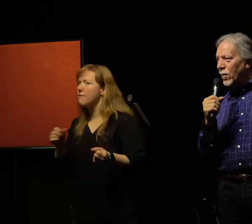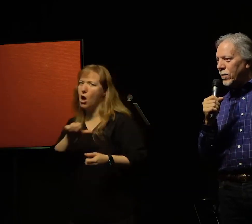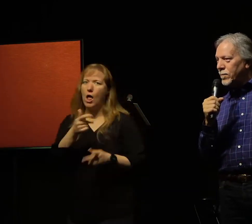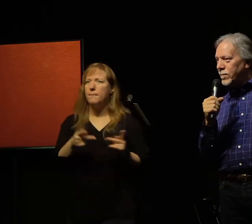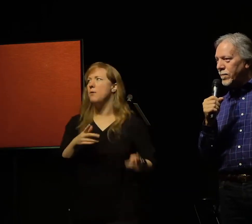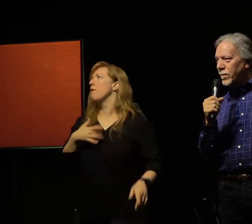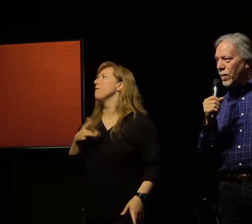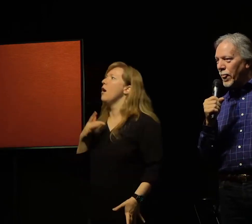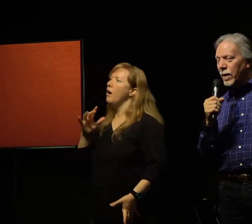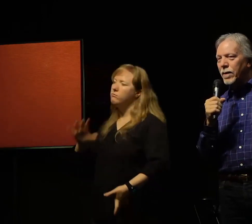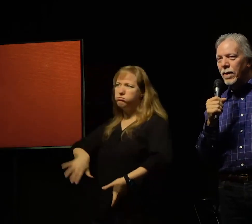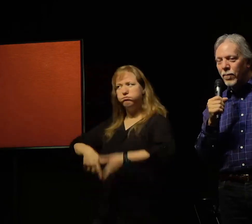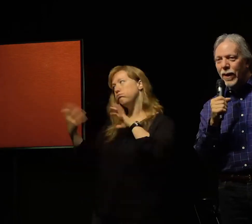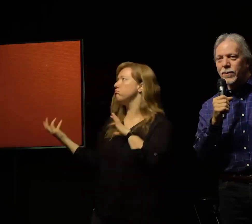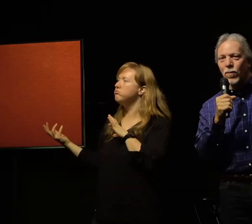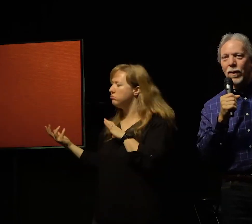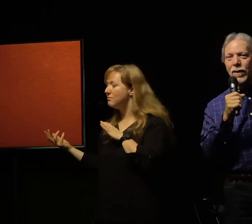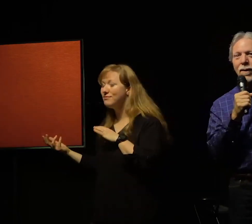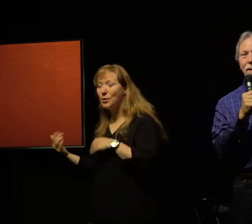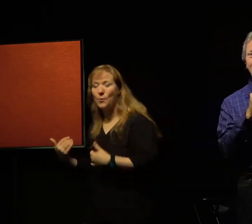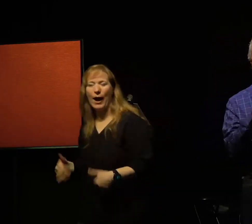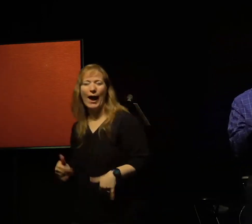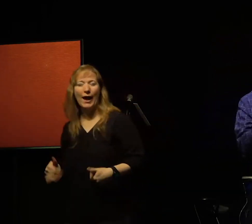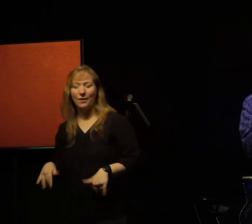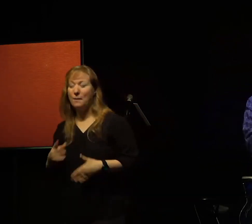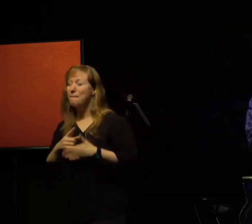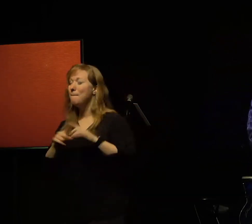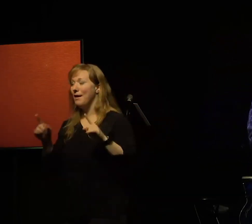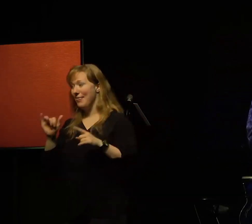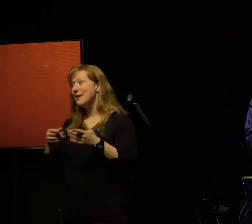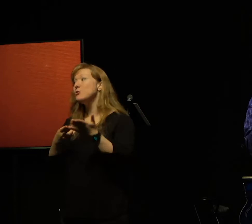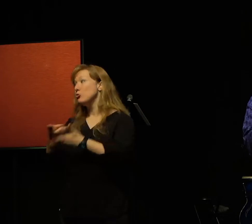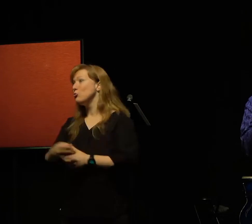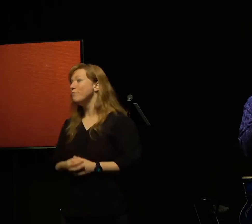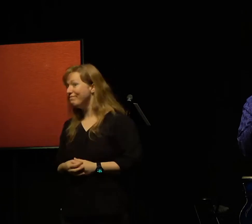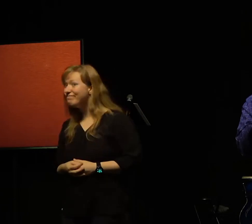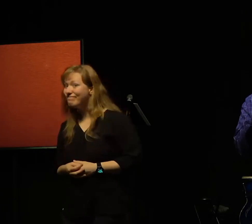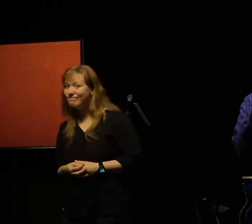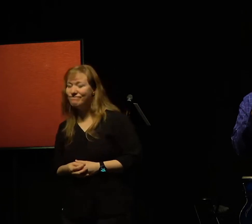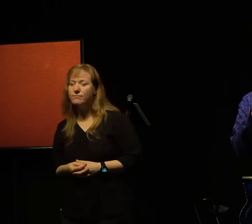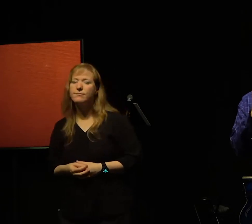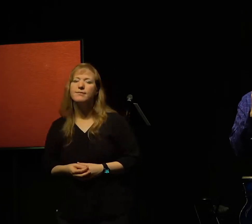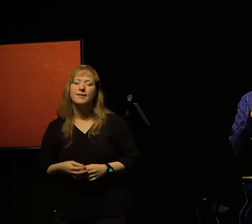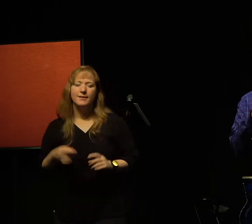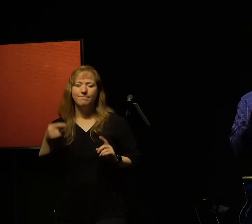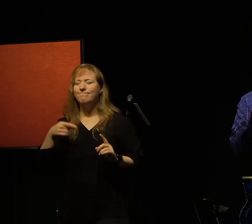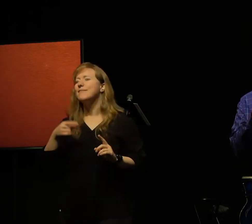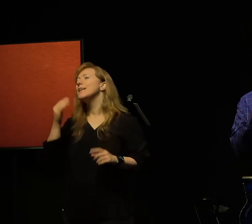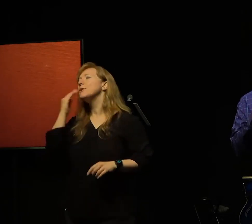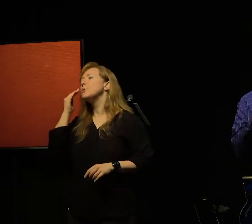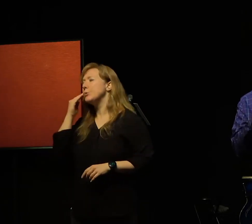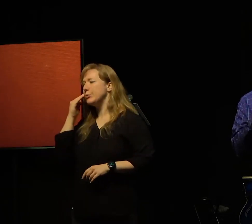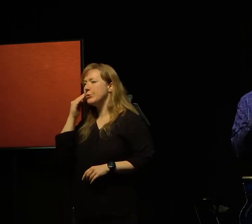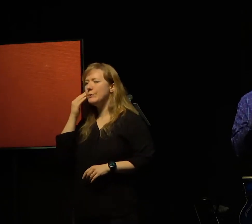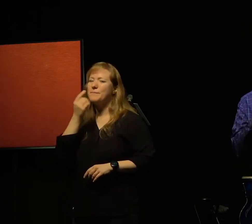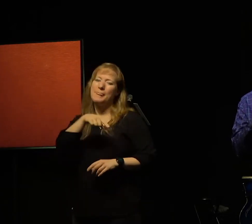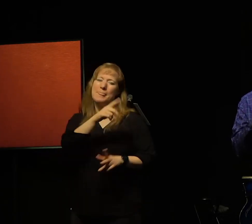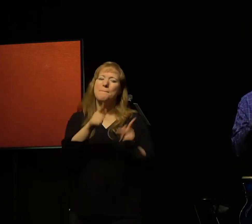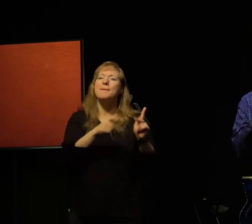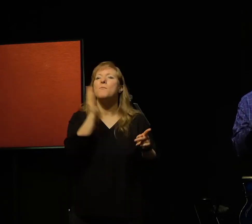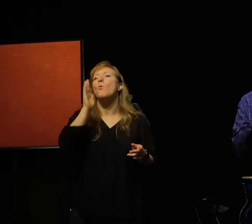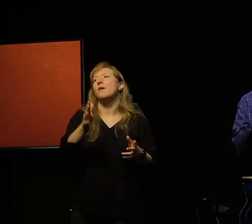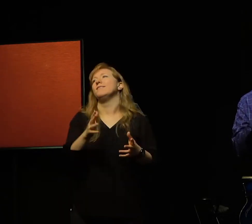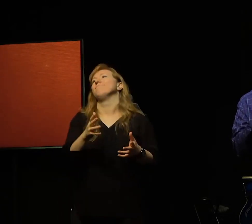Wow. But that's what happened. He knew that they were going to destroy themselves